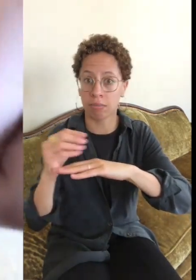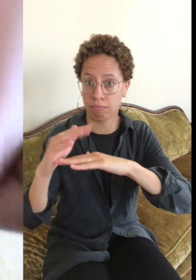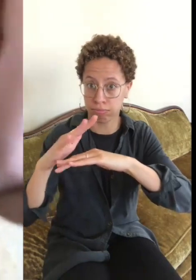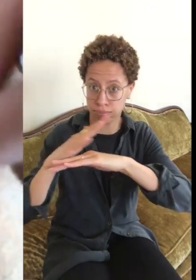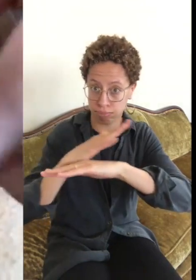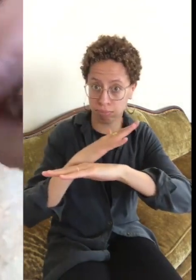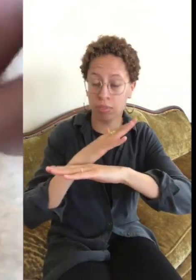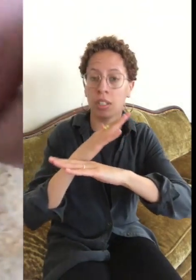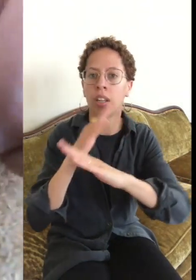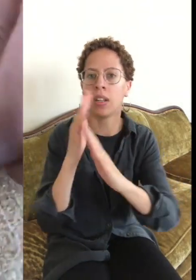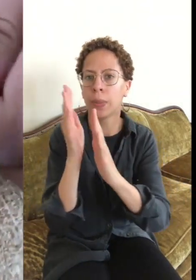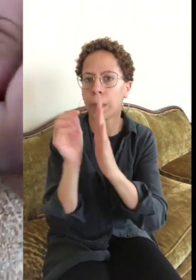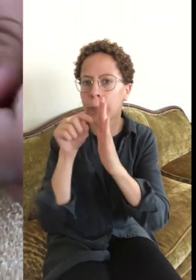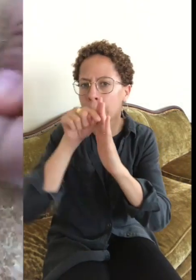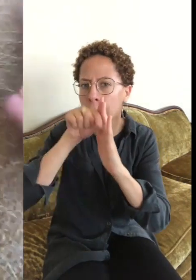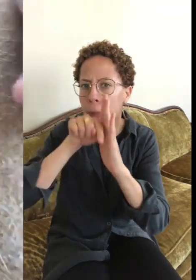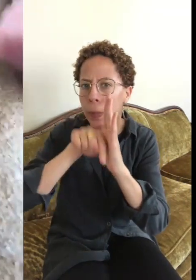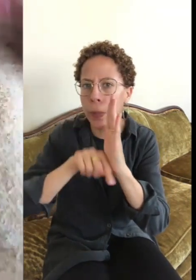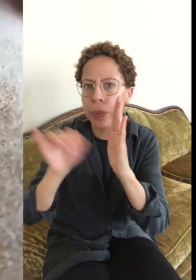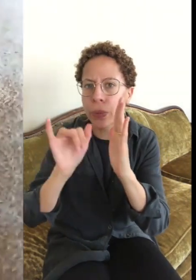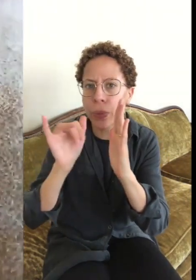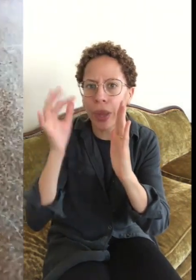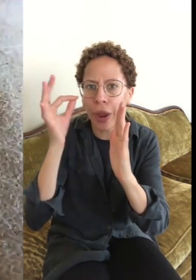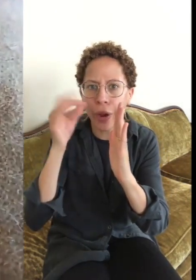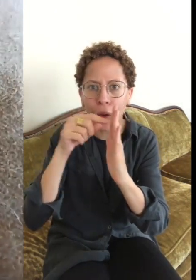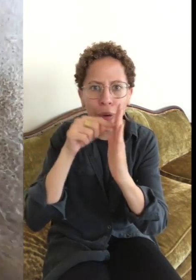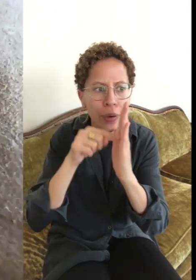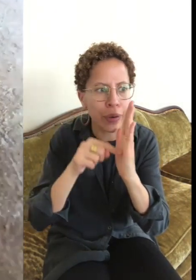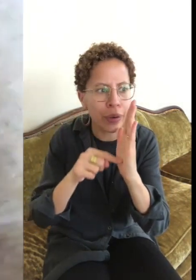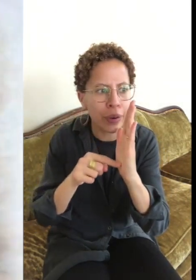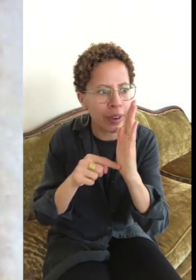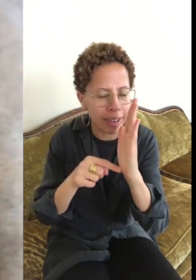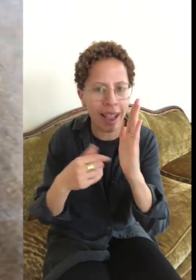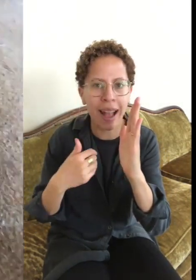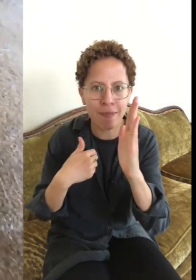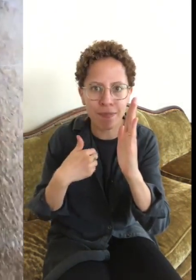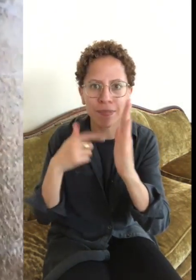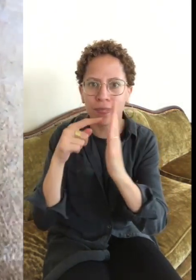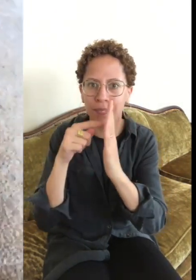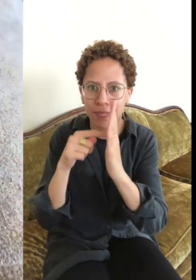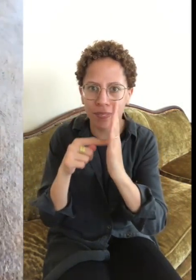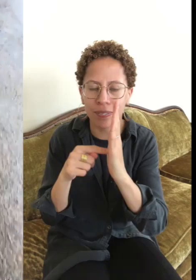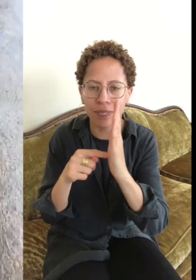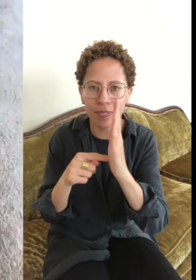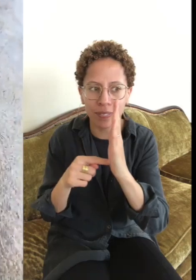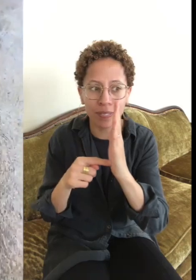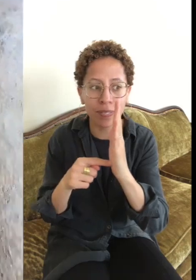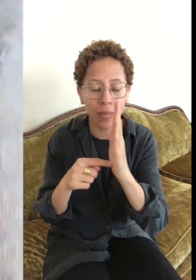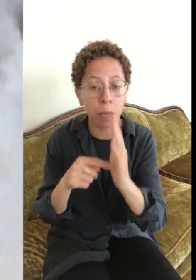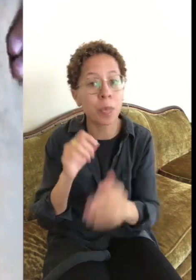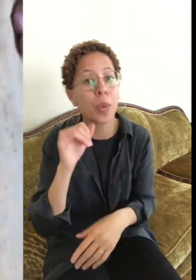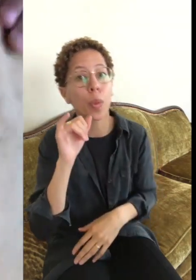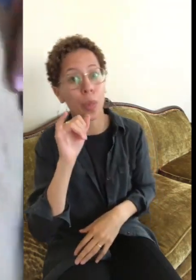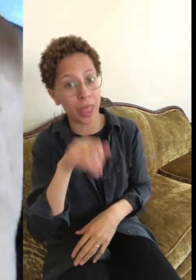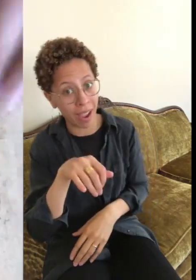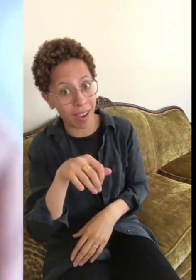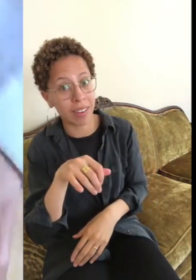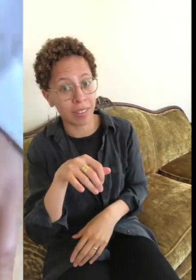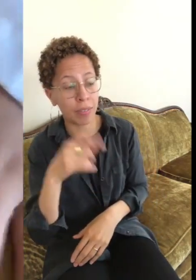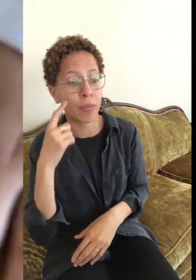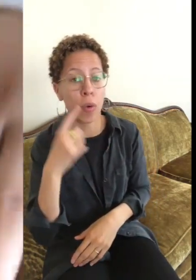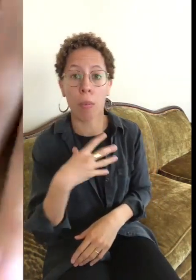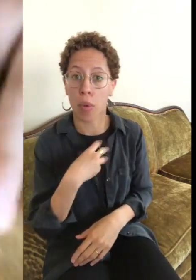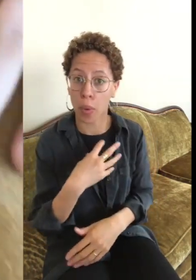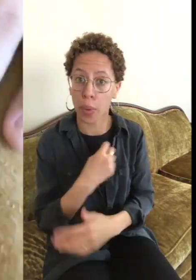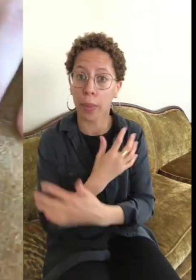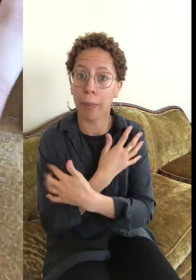at that. If you Shine can it. see the tiny hairs. Yeah. So on a polar bear, fur even grows on the underneath